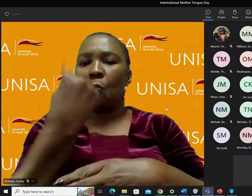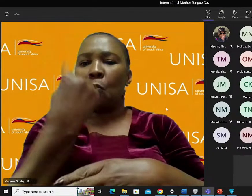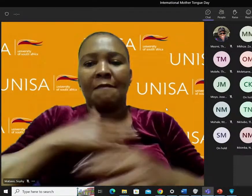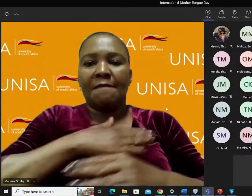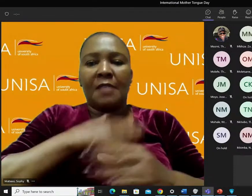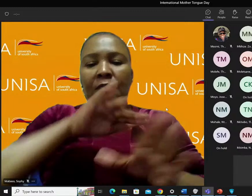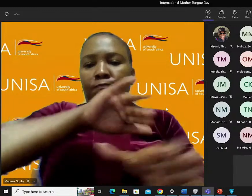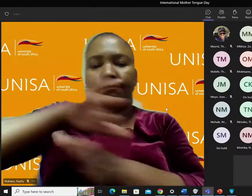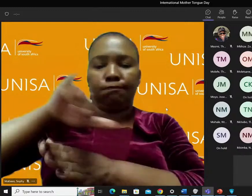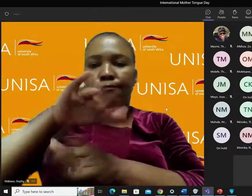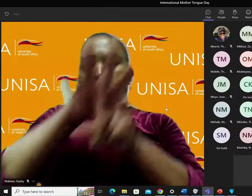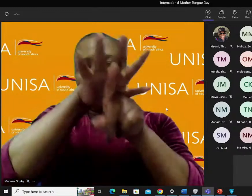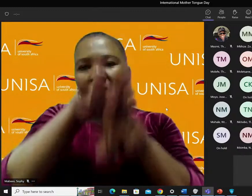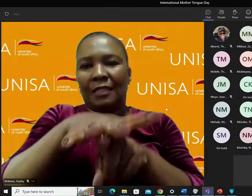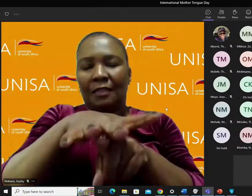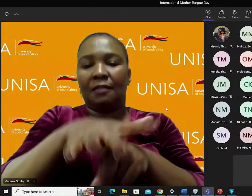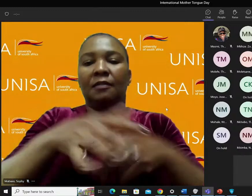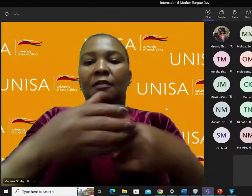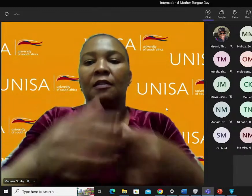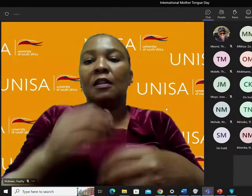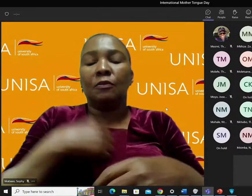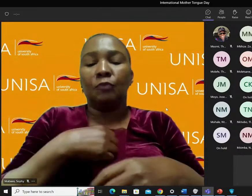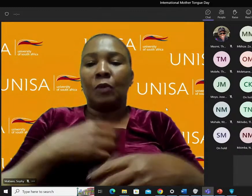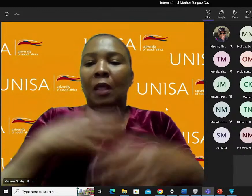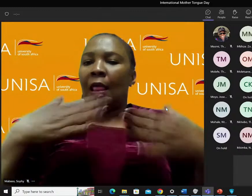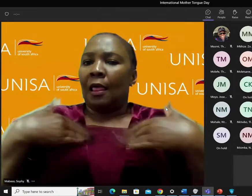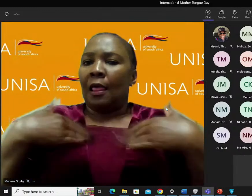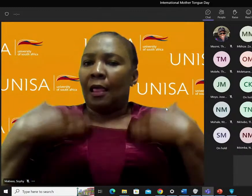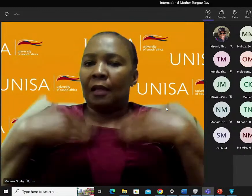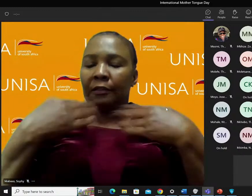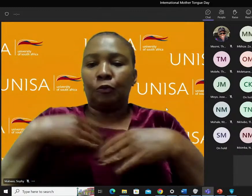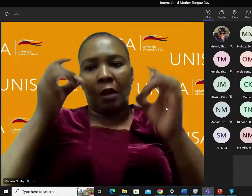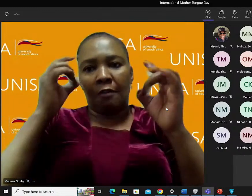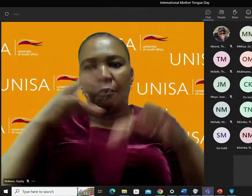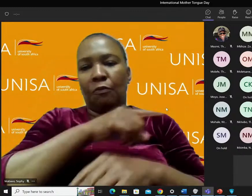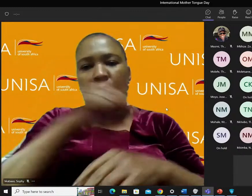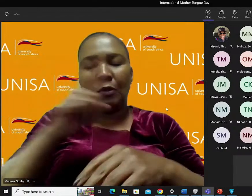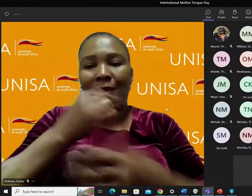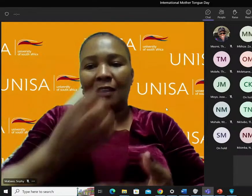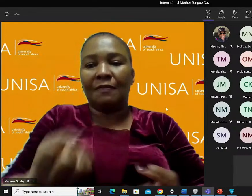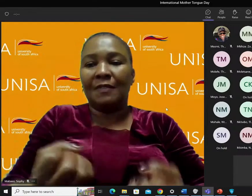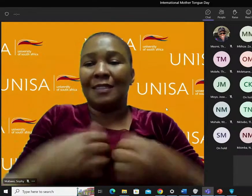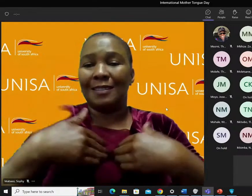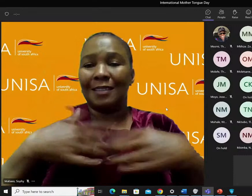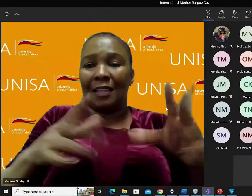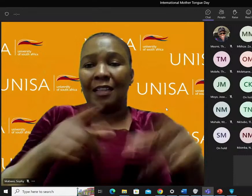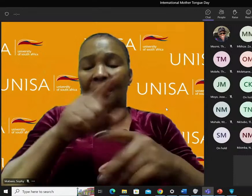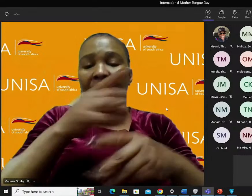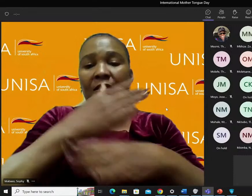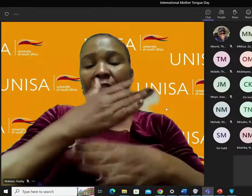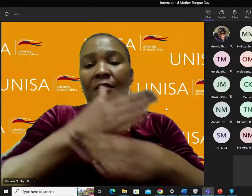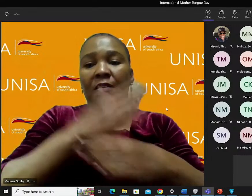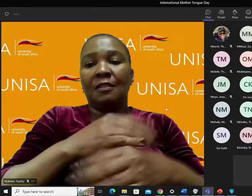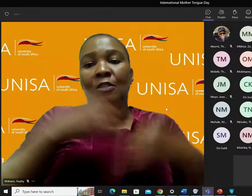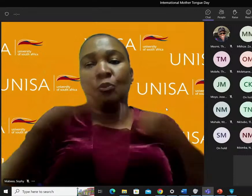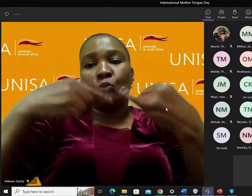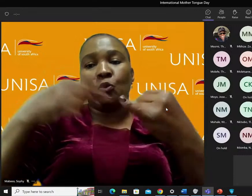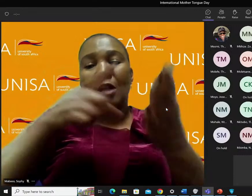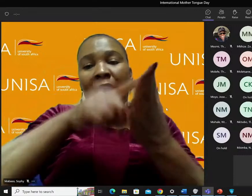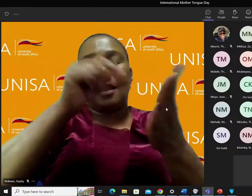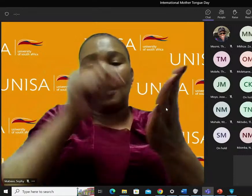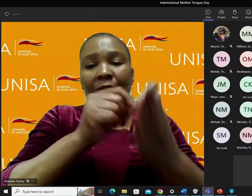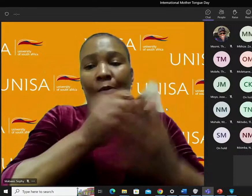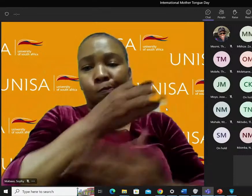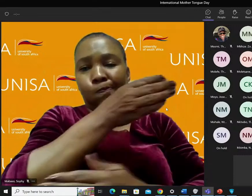discriminated or outside. And we are glad to inform you that they have started the job. There's a tutorial letter 101